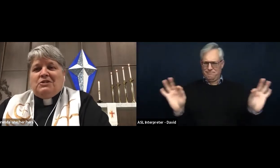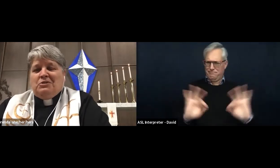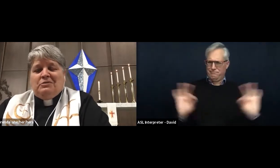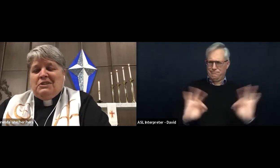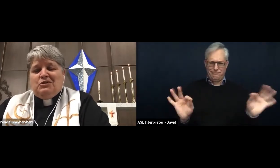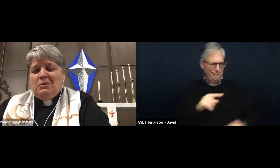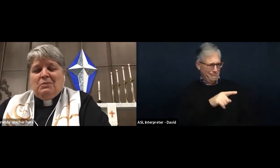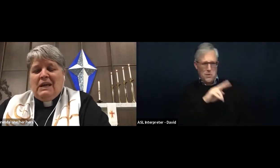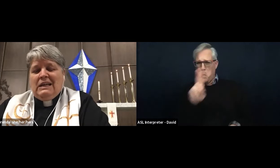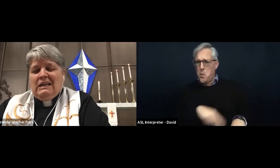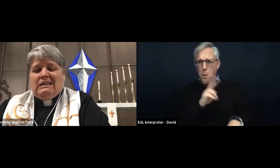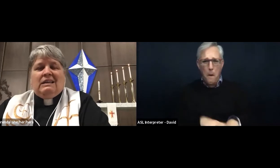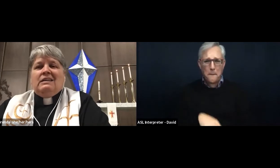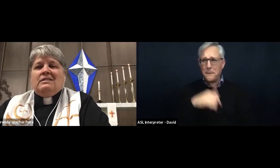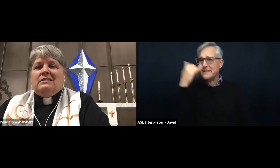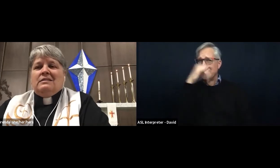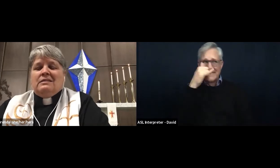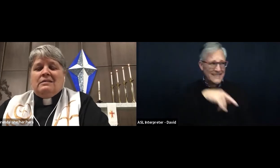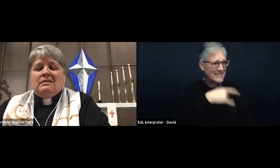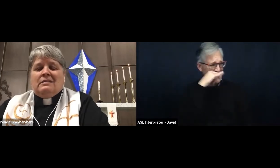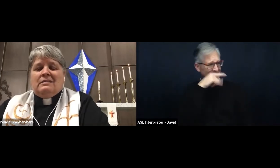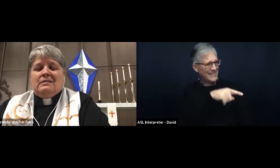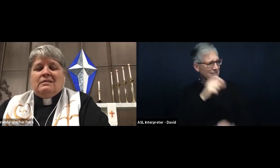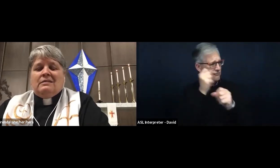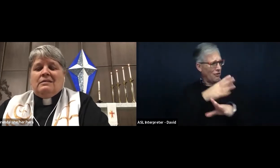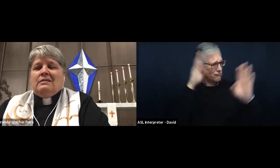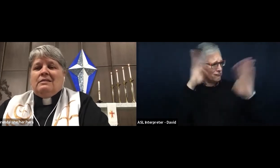normal, goofy, troublemaking kids.